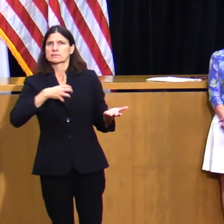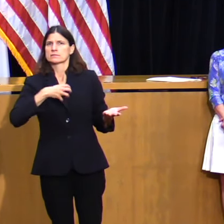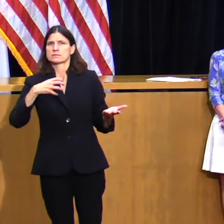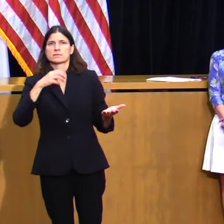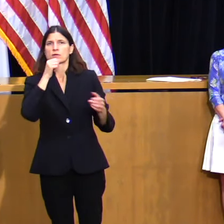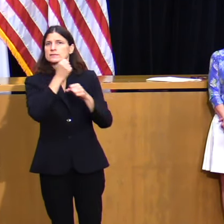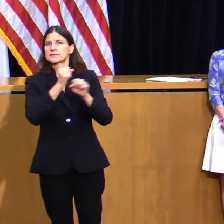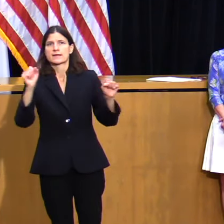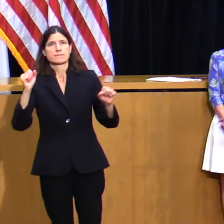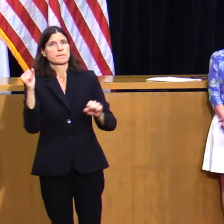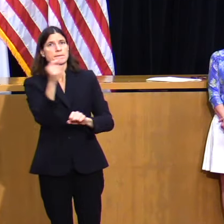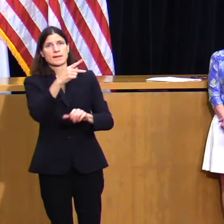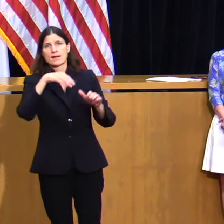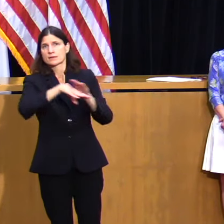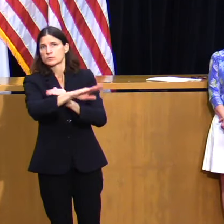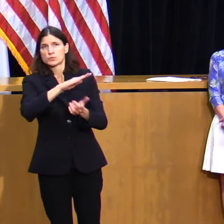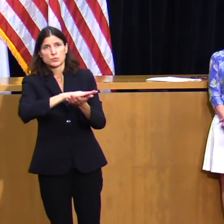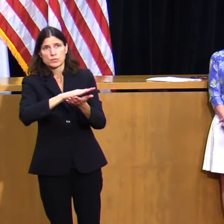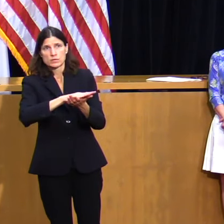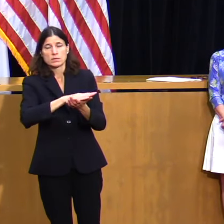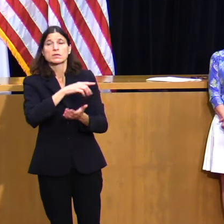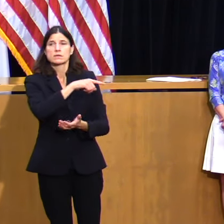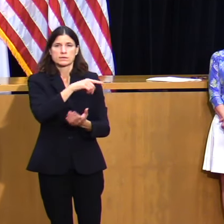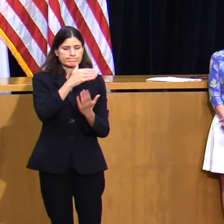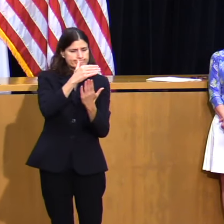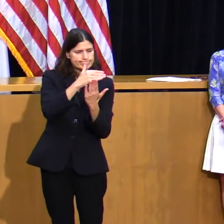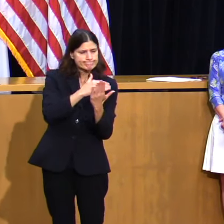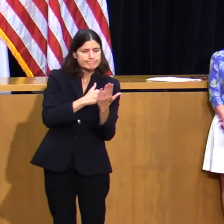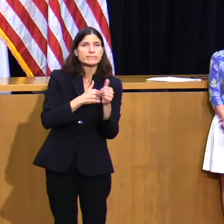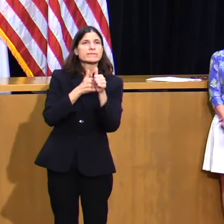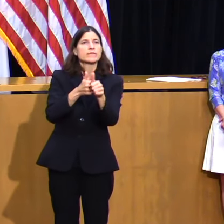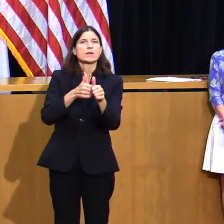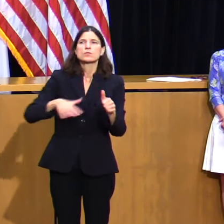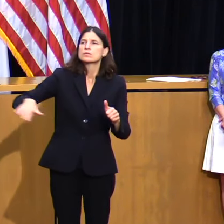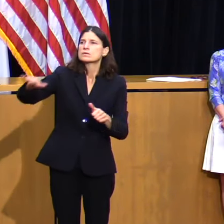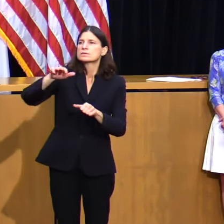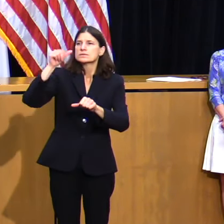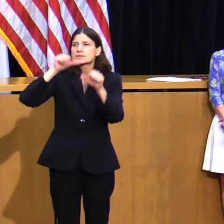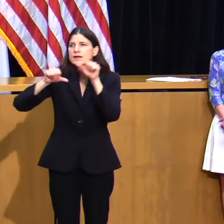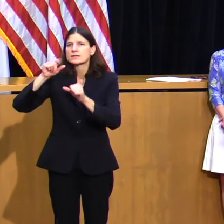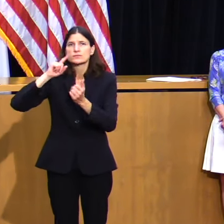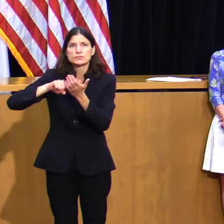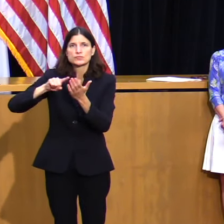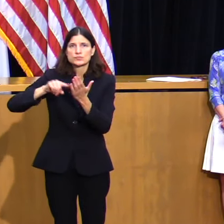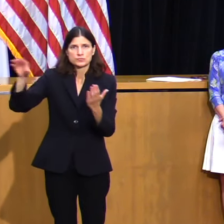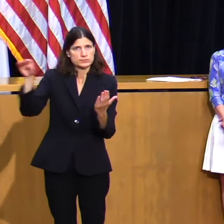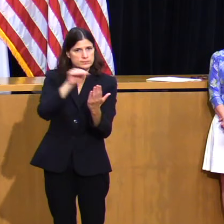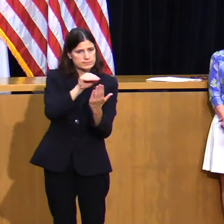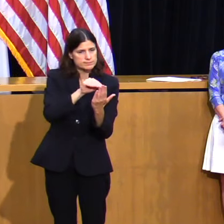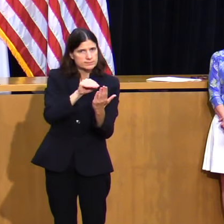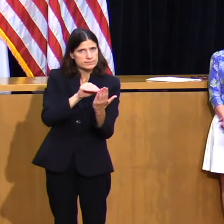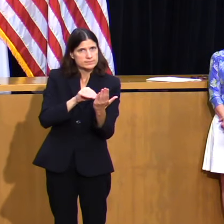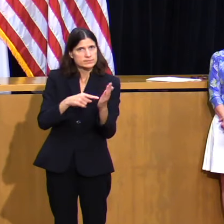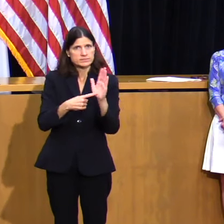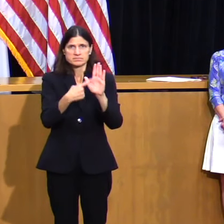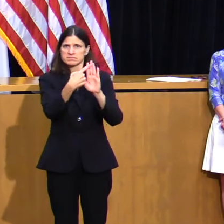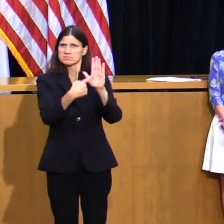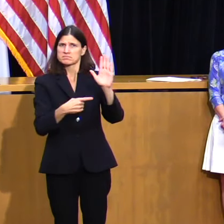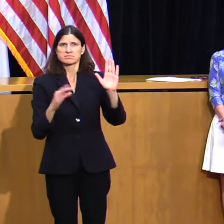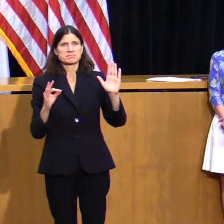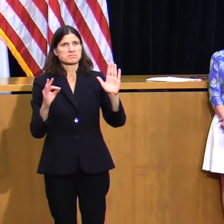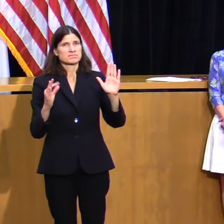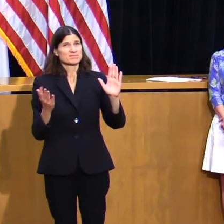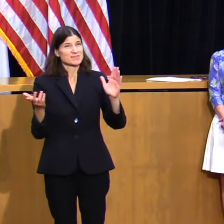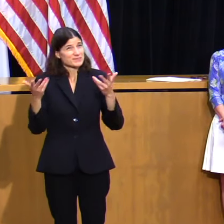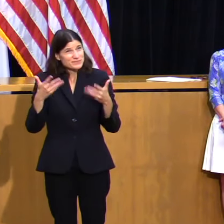completely consistent with the science and advice and guidance that's been issued by the national players in this space, as well as in some cases the